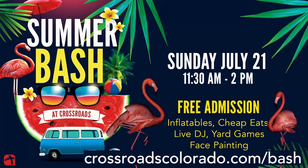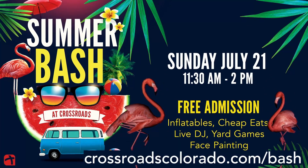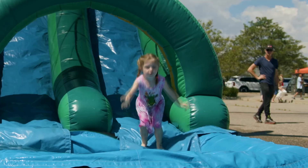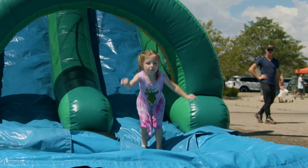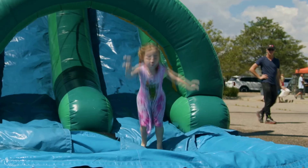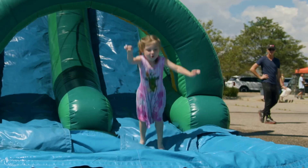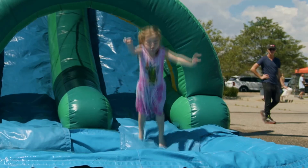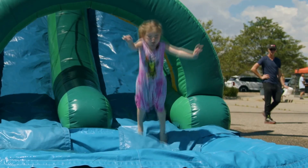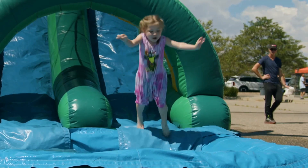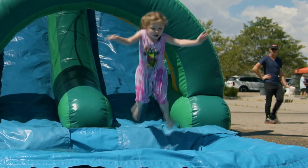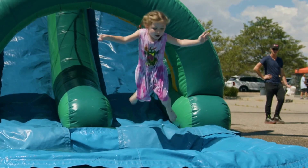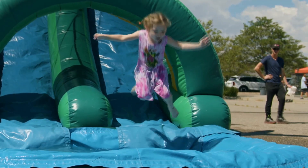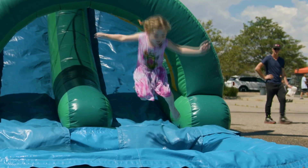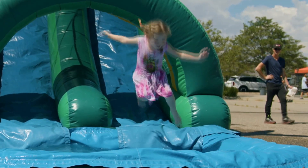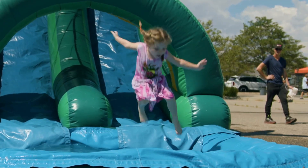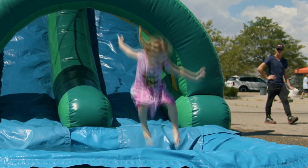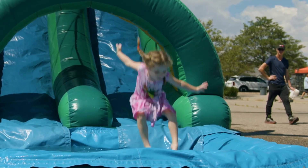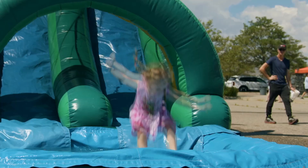crossroadscolorado.com/bash.